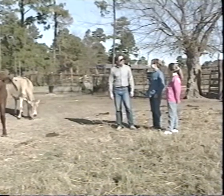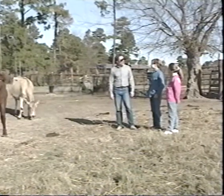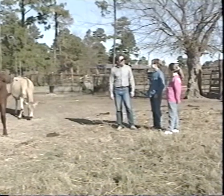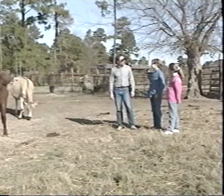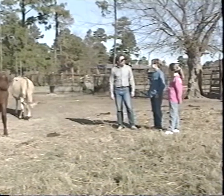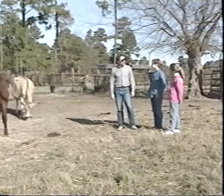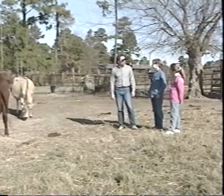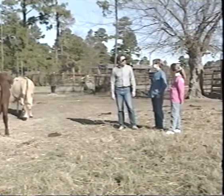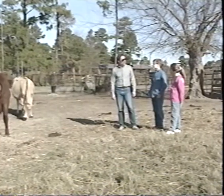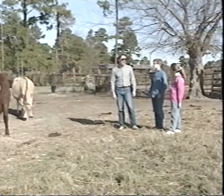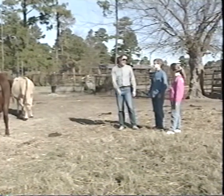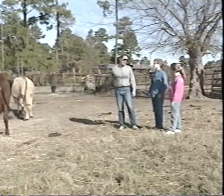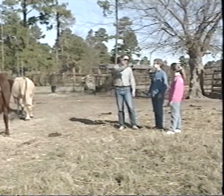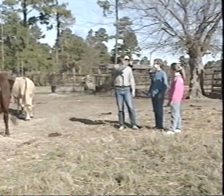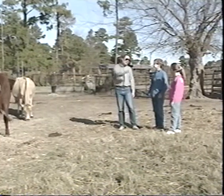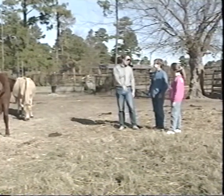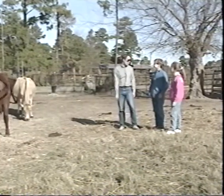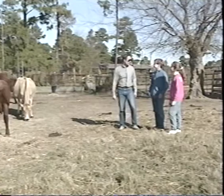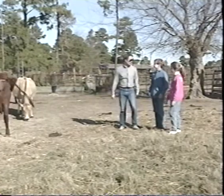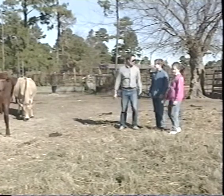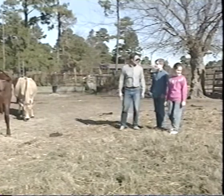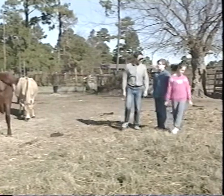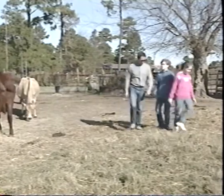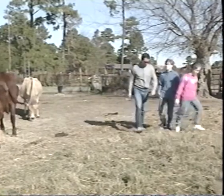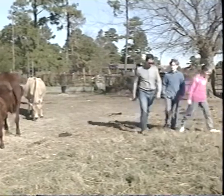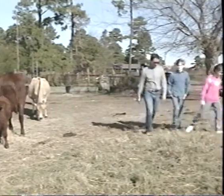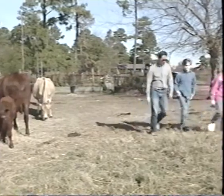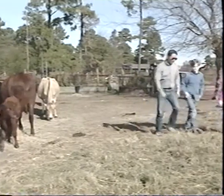passing through. Well, let's go see the horses.